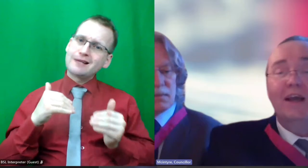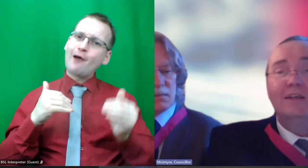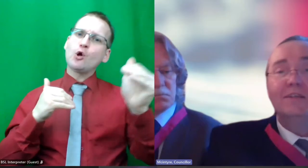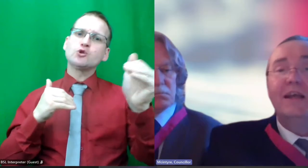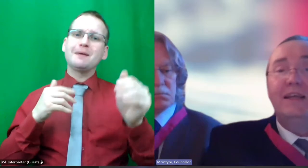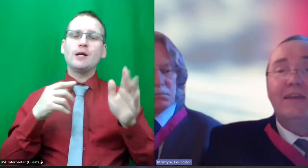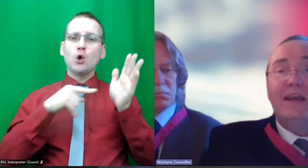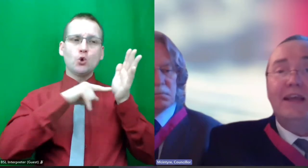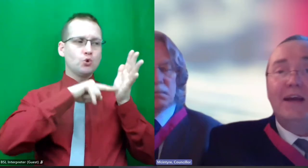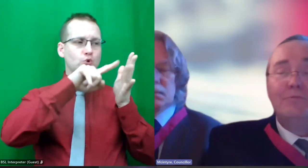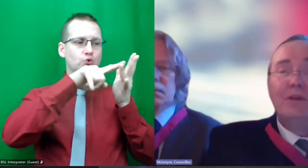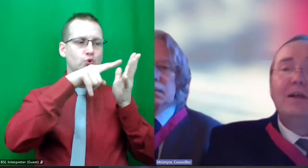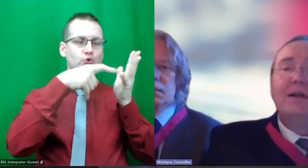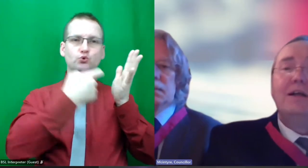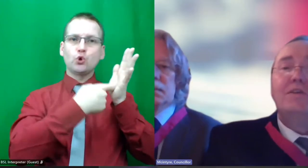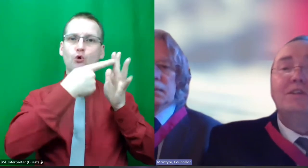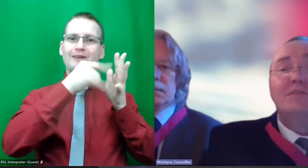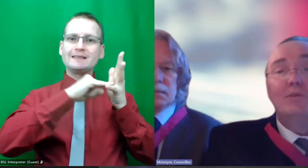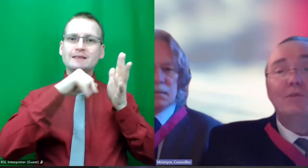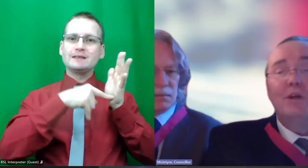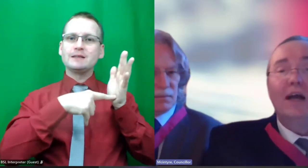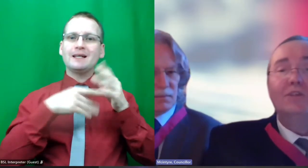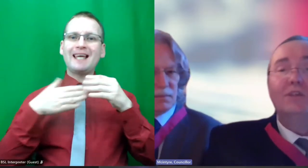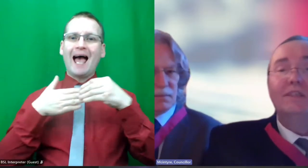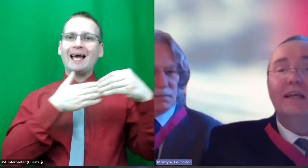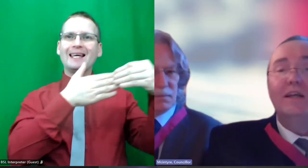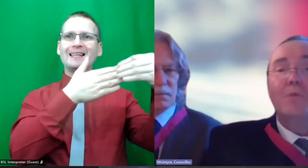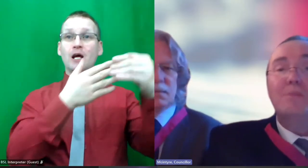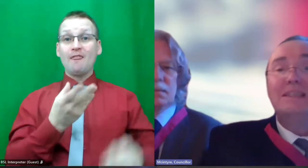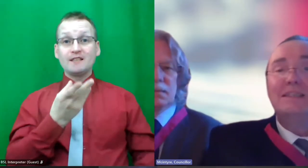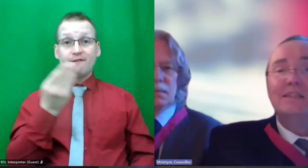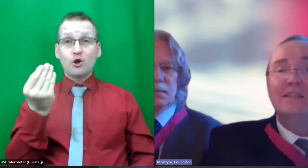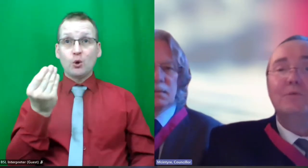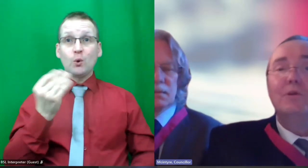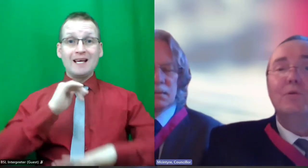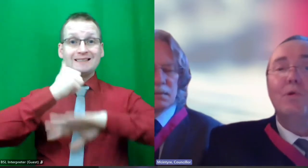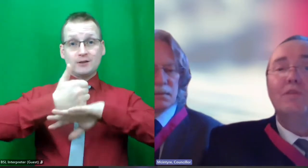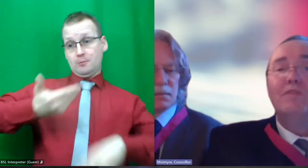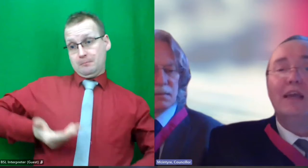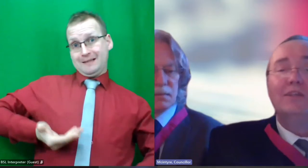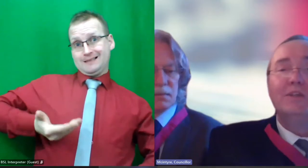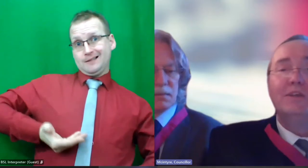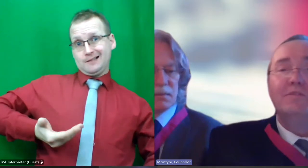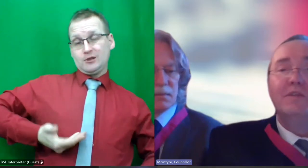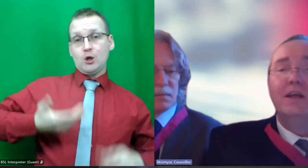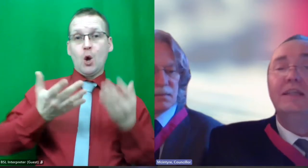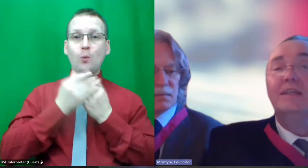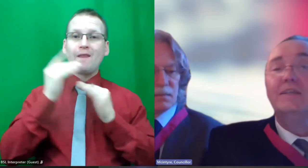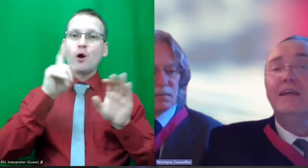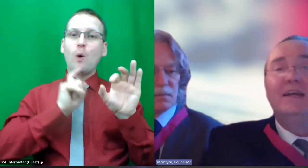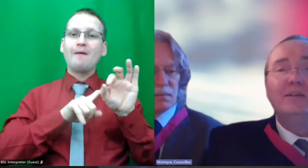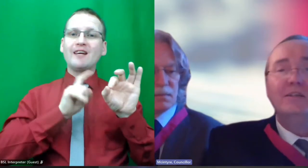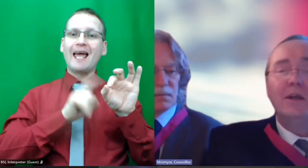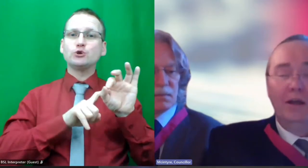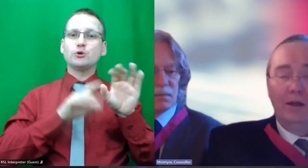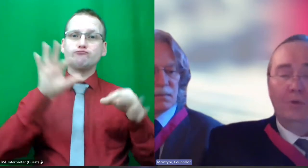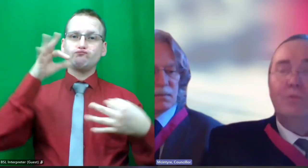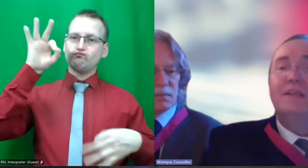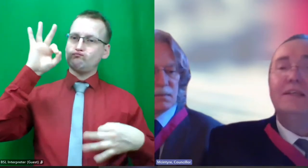tourist guides in the area. There's a few that are actually setting up businesses now with the qualification they have